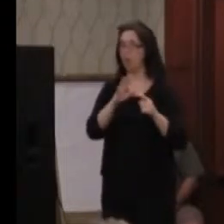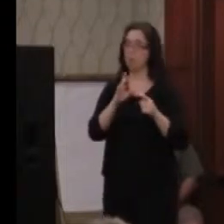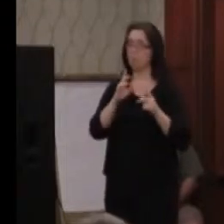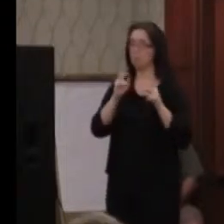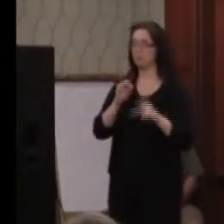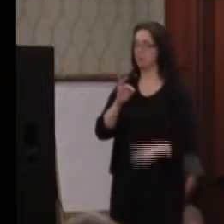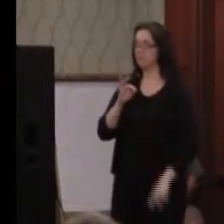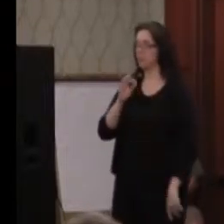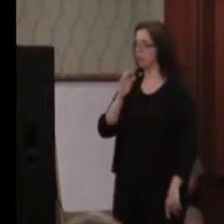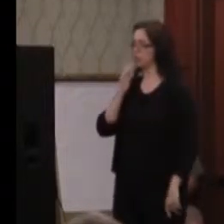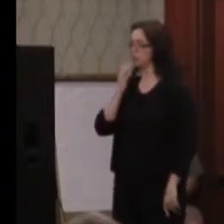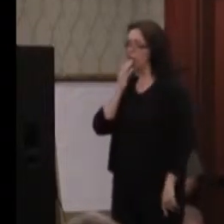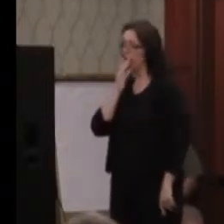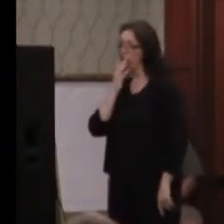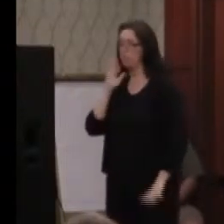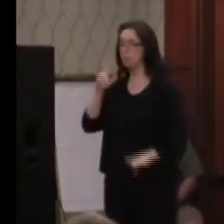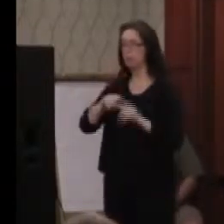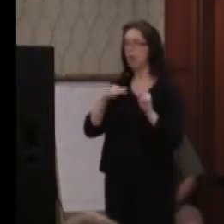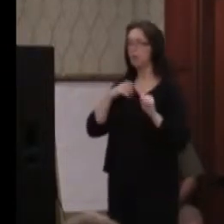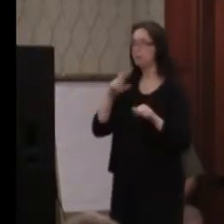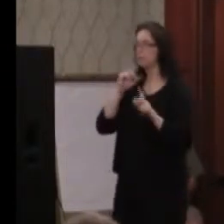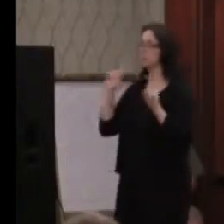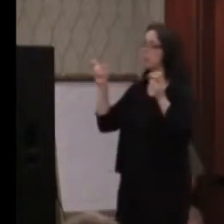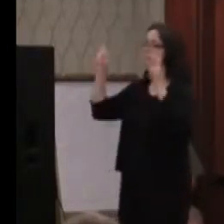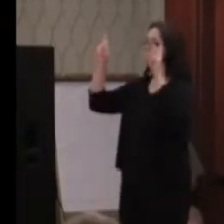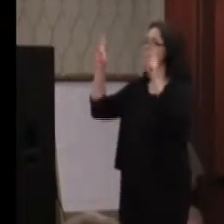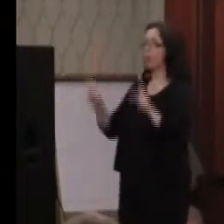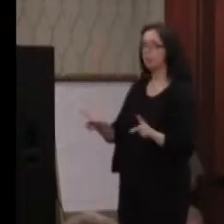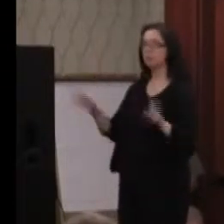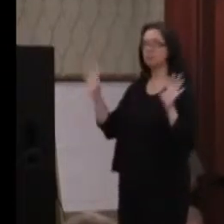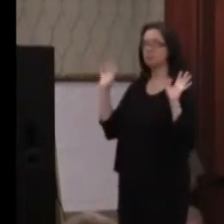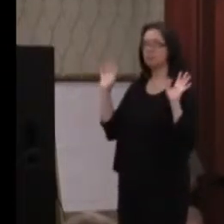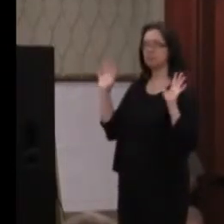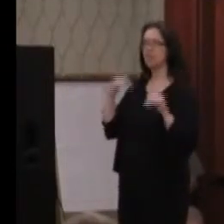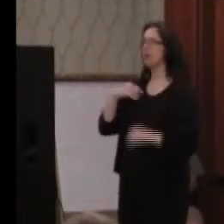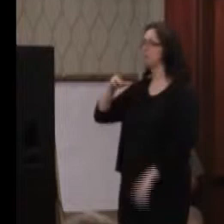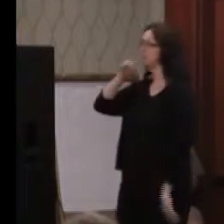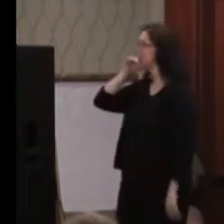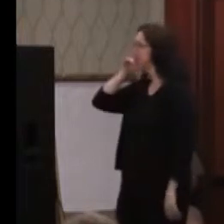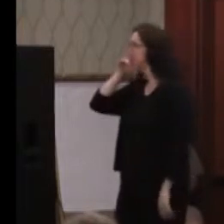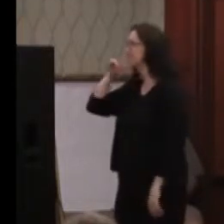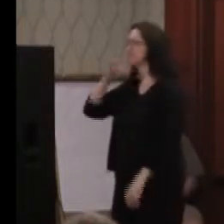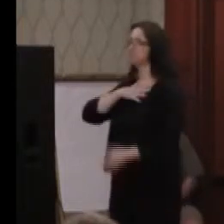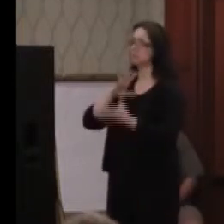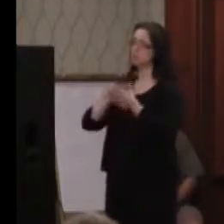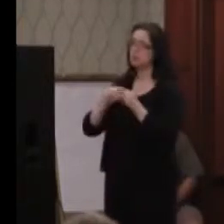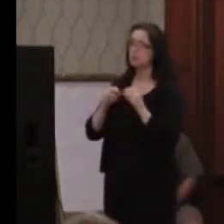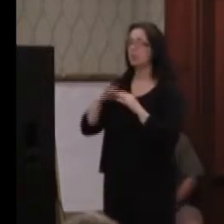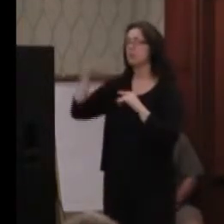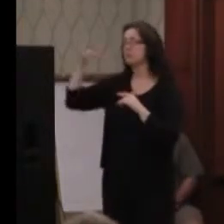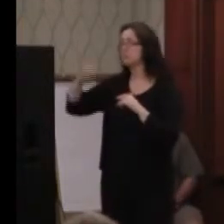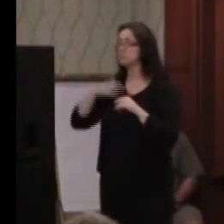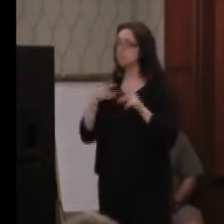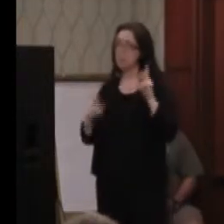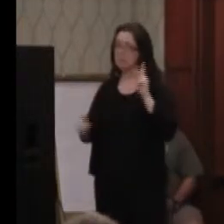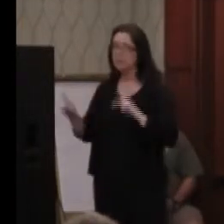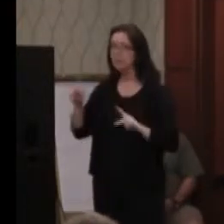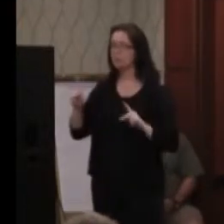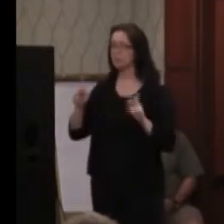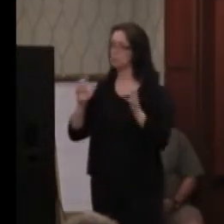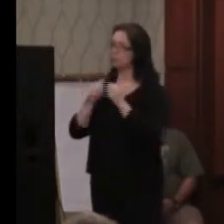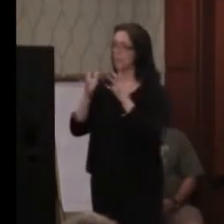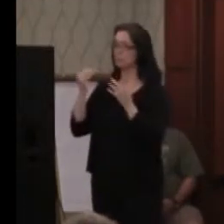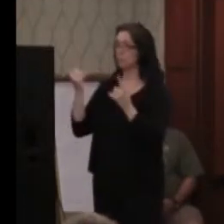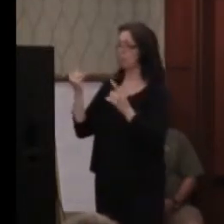color. I could just be a person. I could speak all of my stories, the history of my people as well,